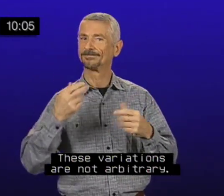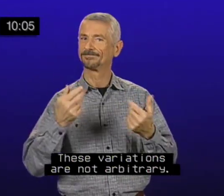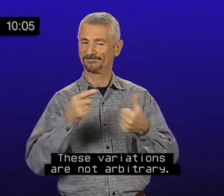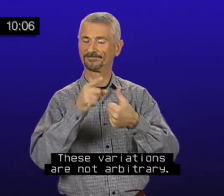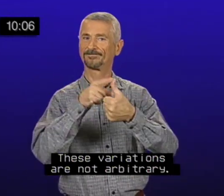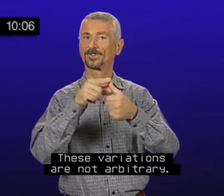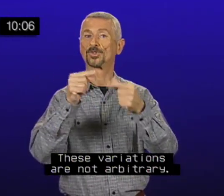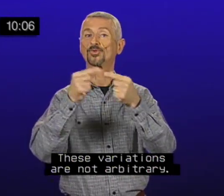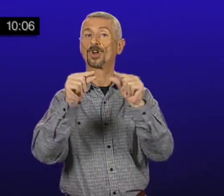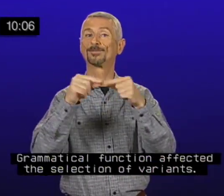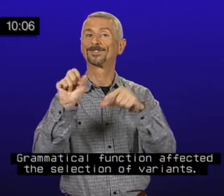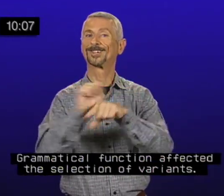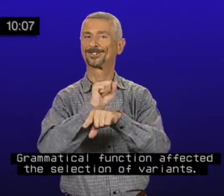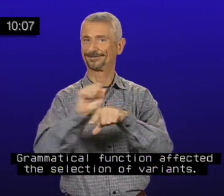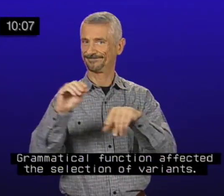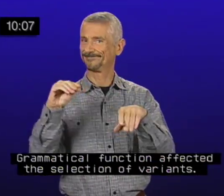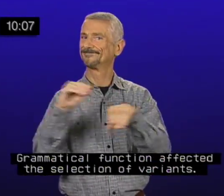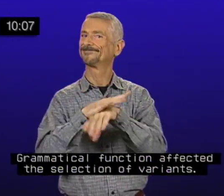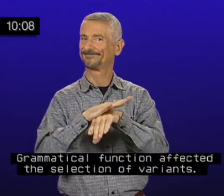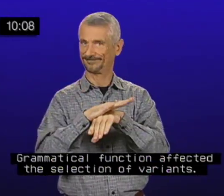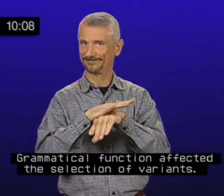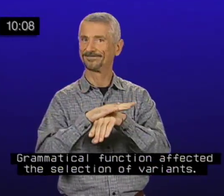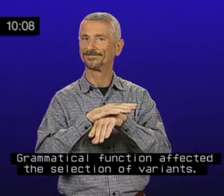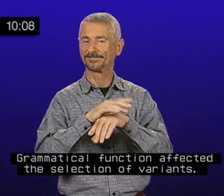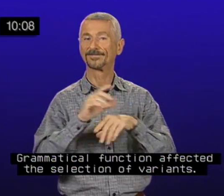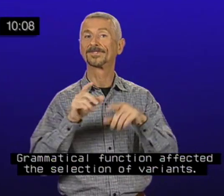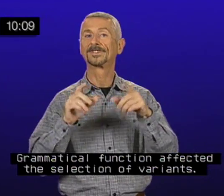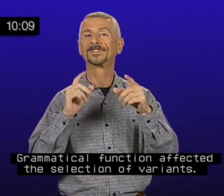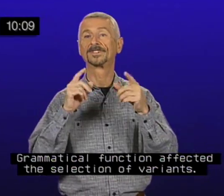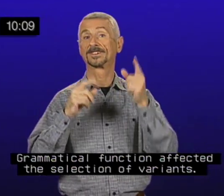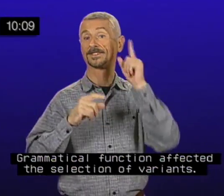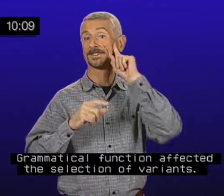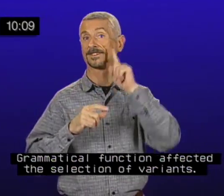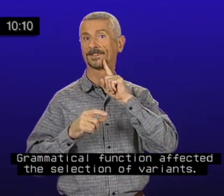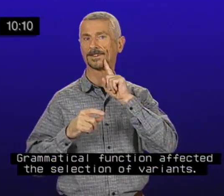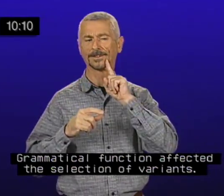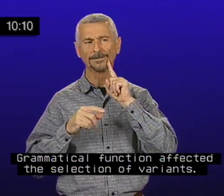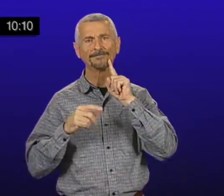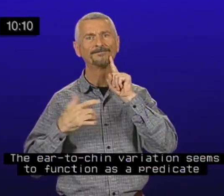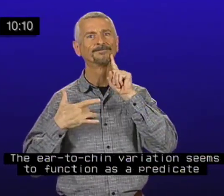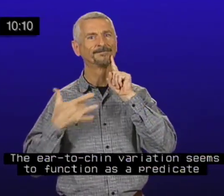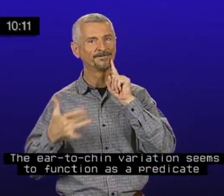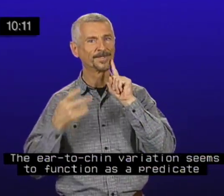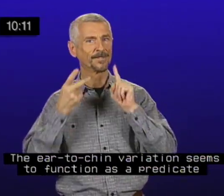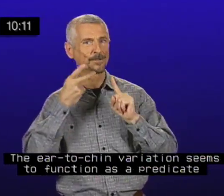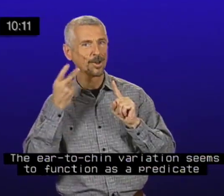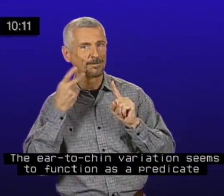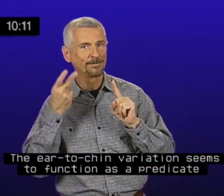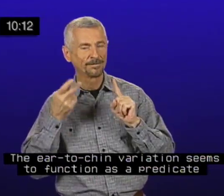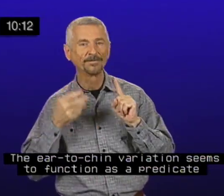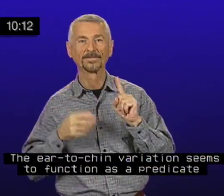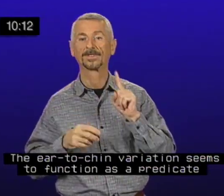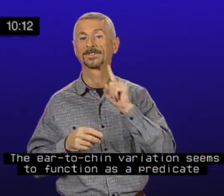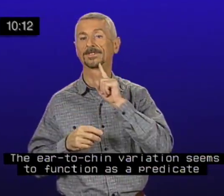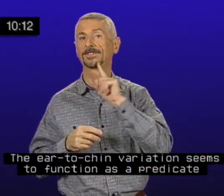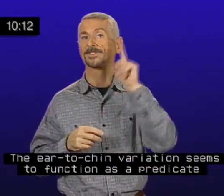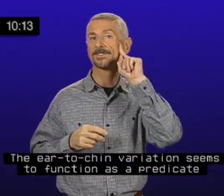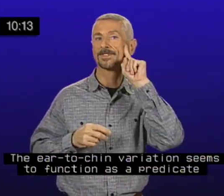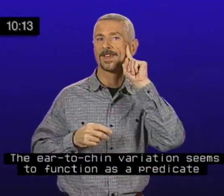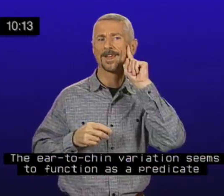Grammatical function affected the selection of variants. The ear to chin variation seems to function as a predicate, while